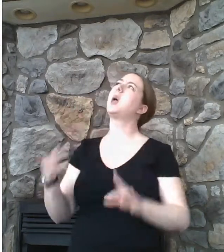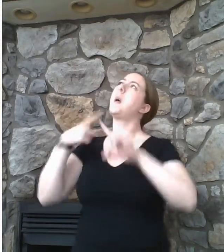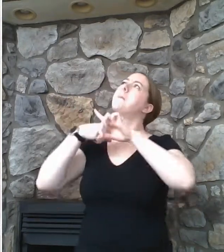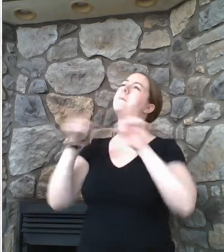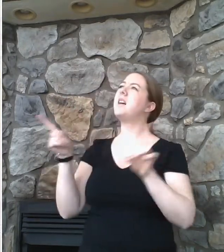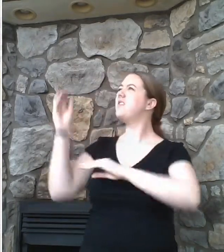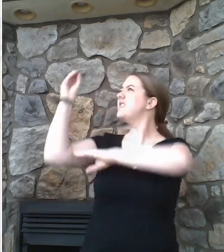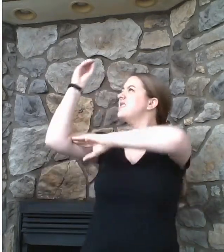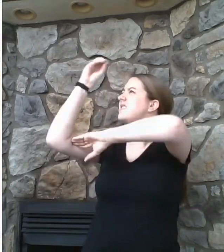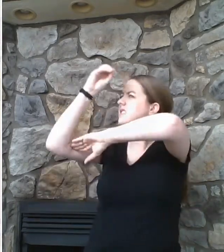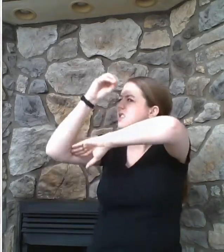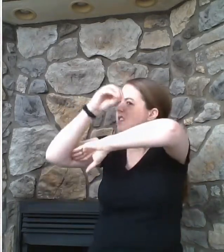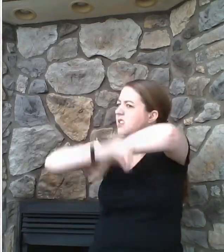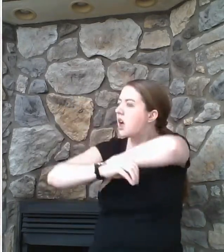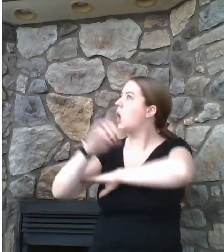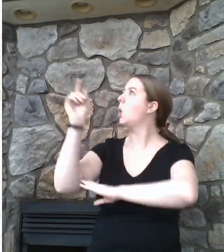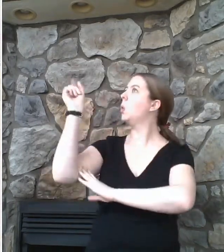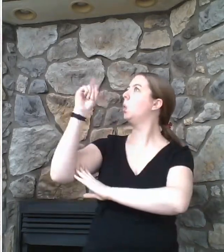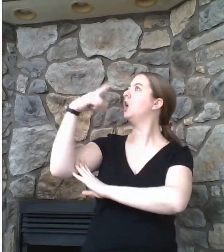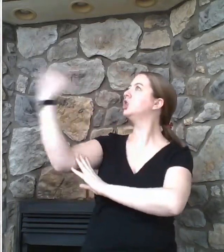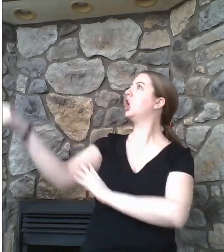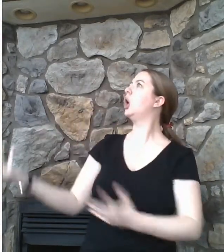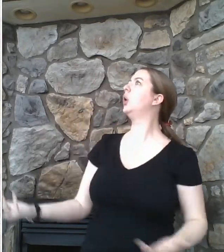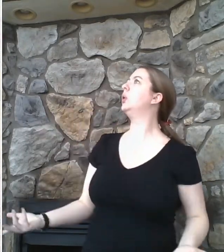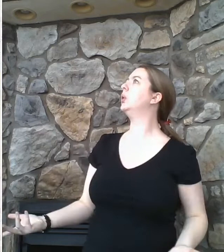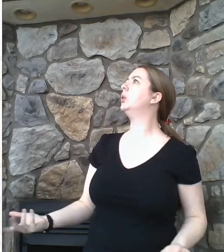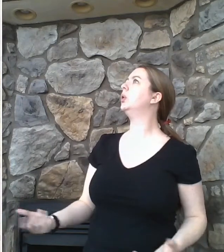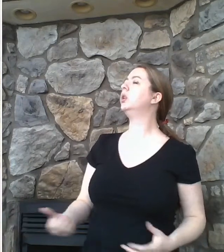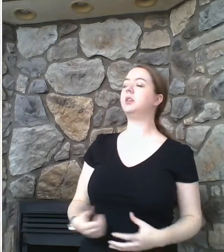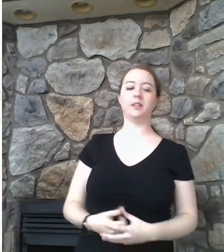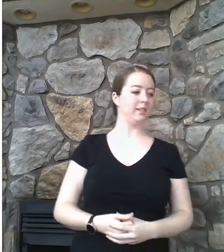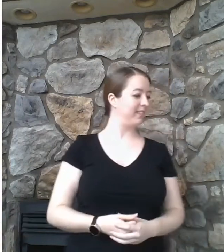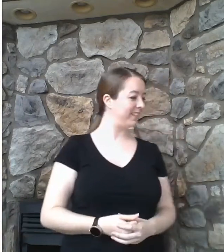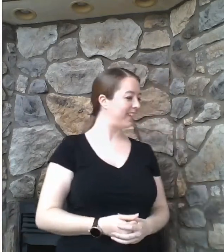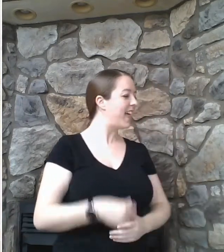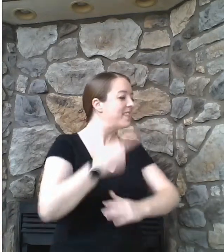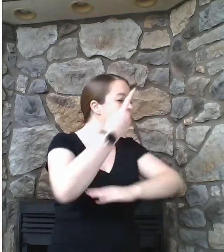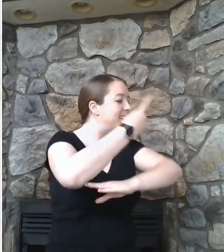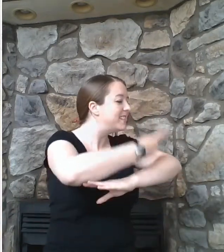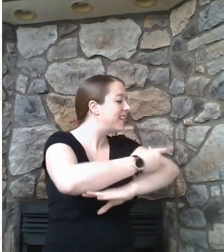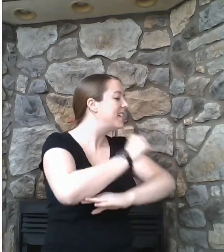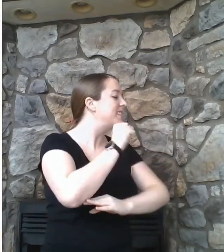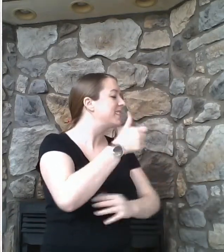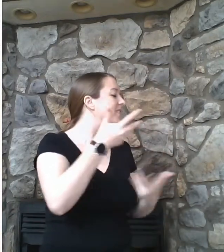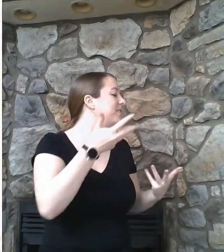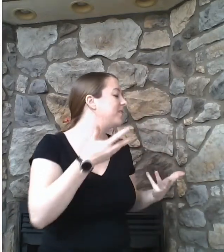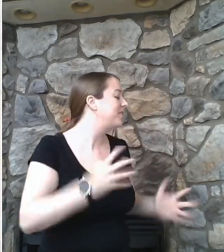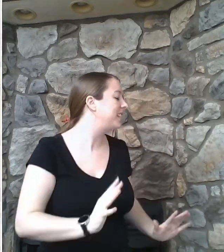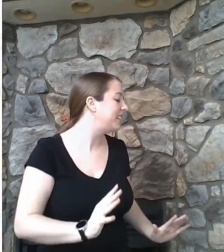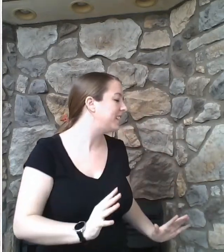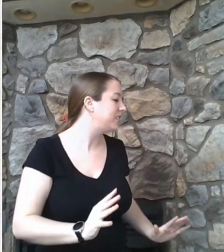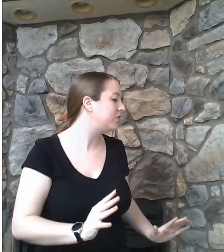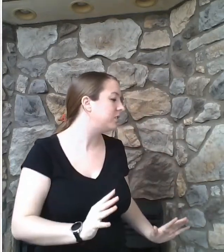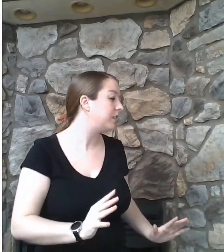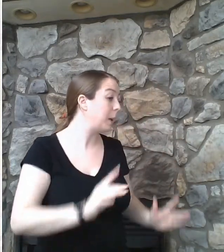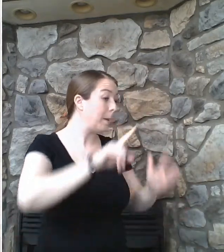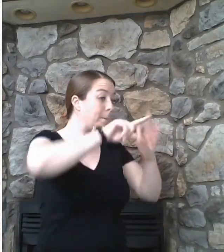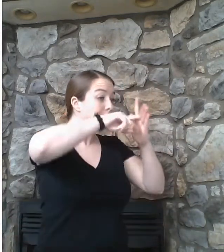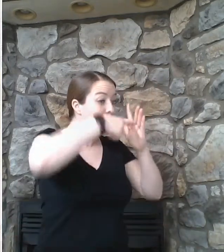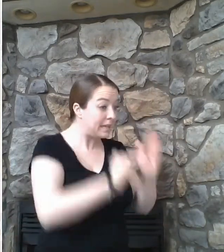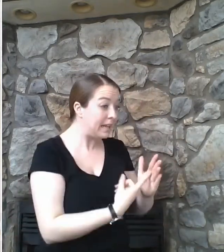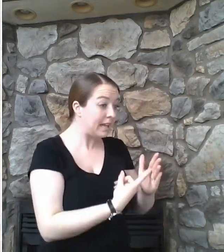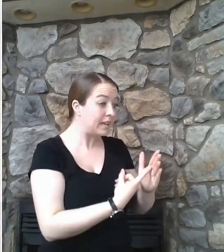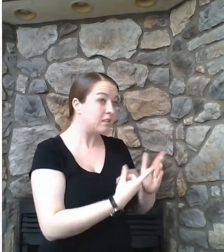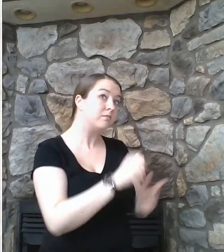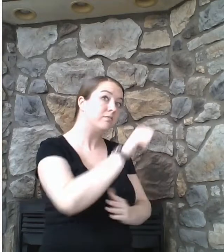"But where does the sun go when the day ends?" the little boy asked. "The day doesn't end," said his mother.